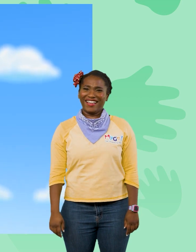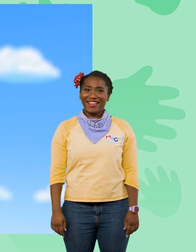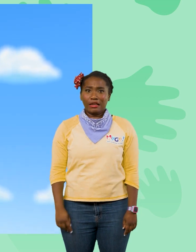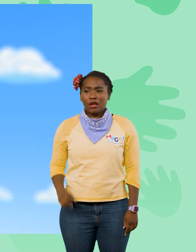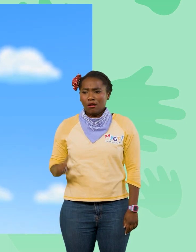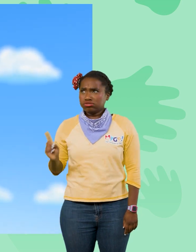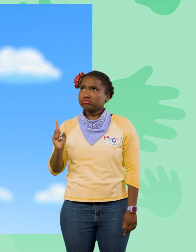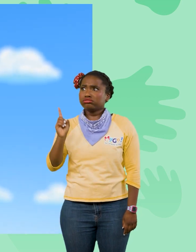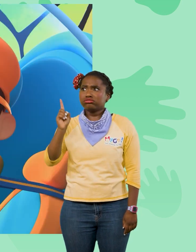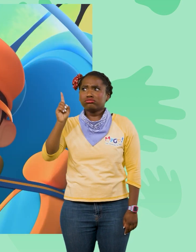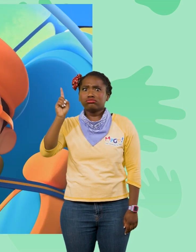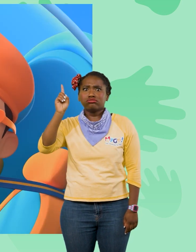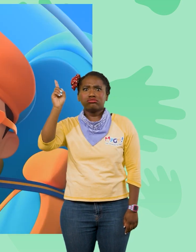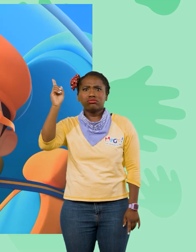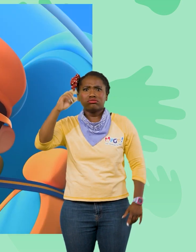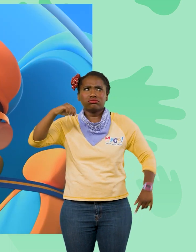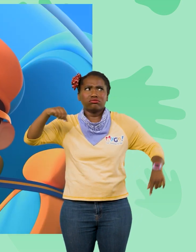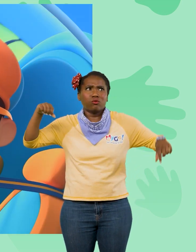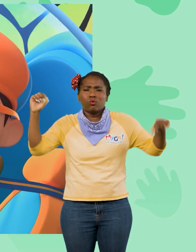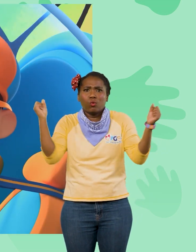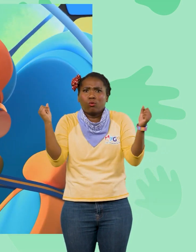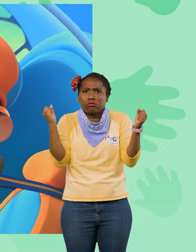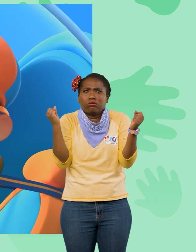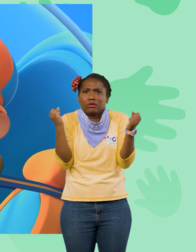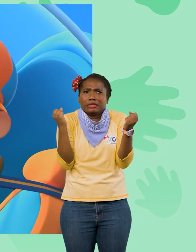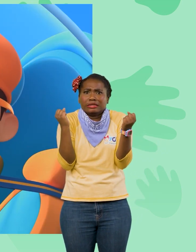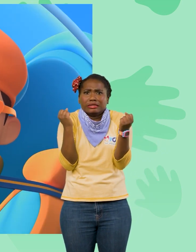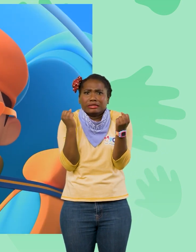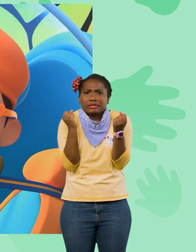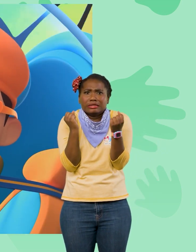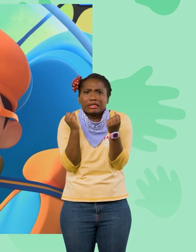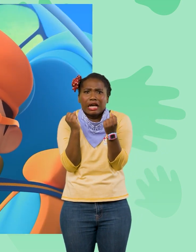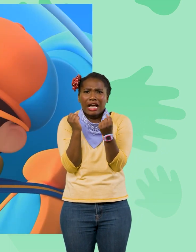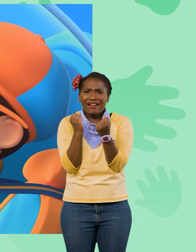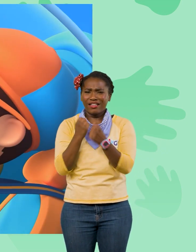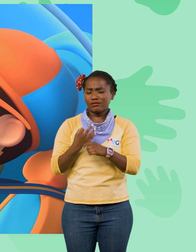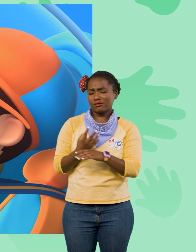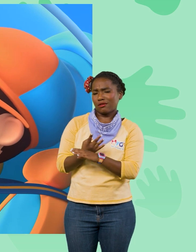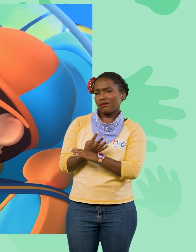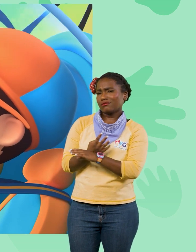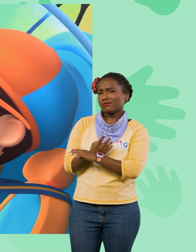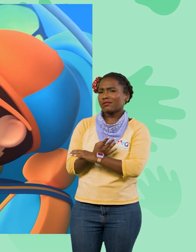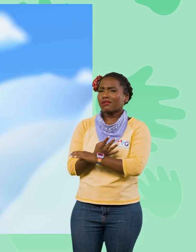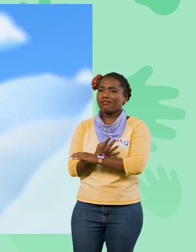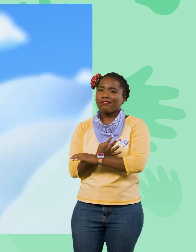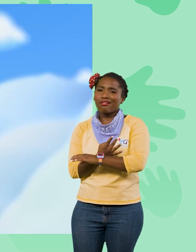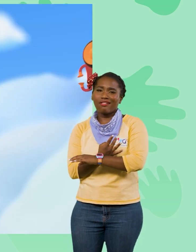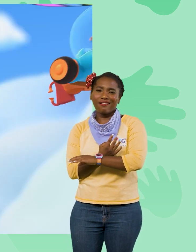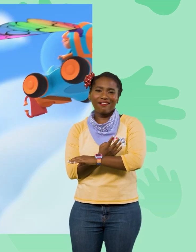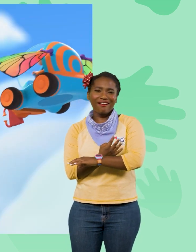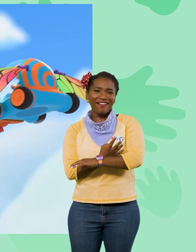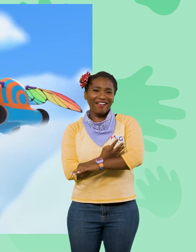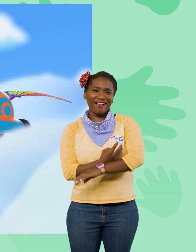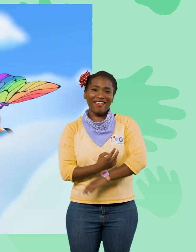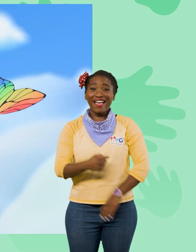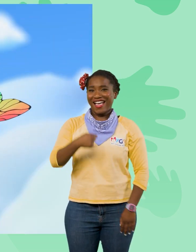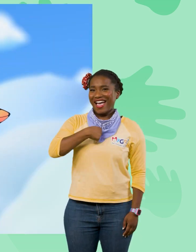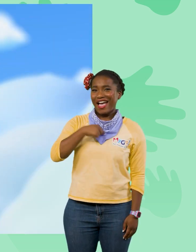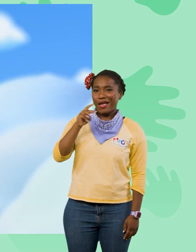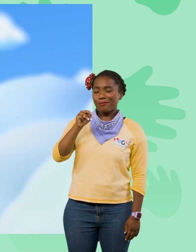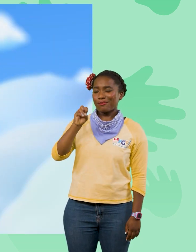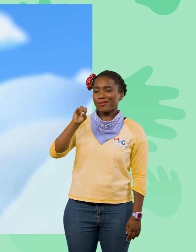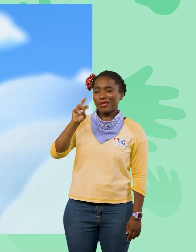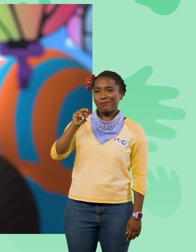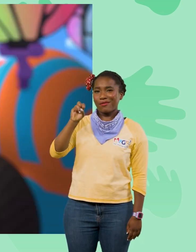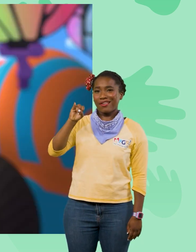We're way up high, and the air is very cold. Isn't it so chill?